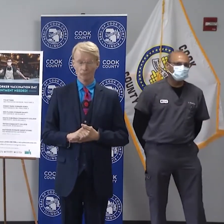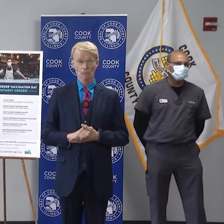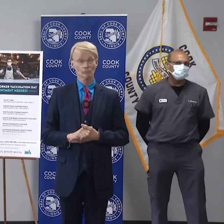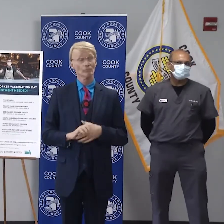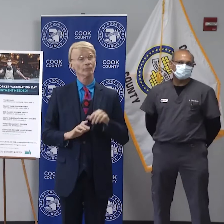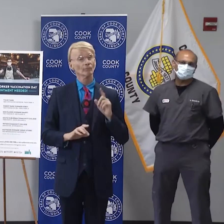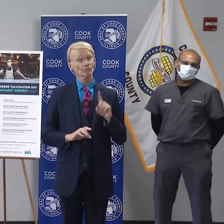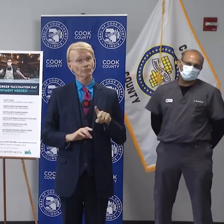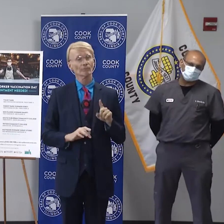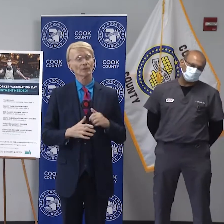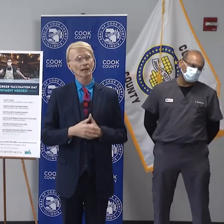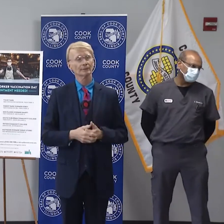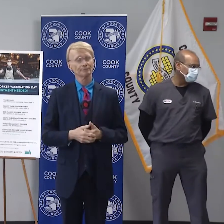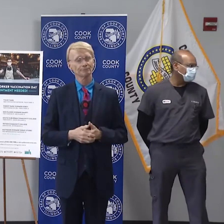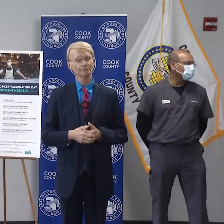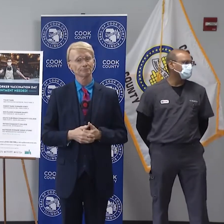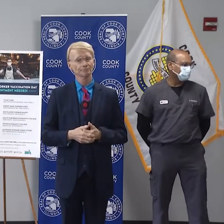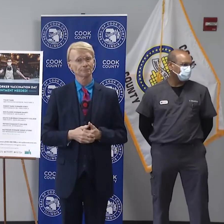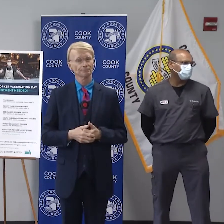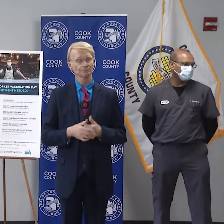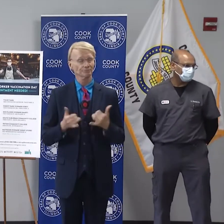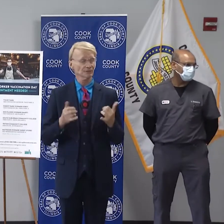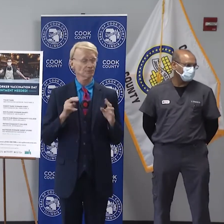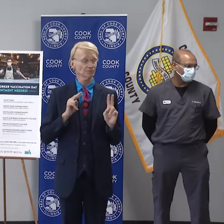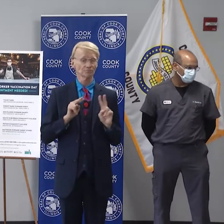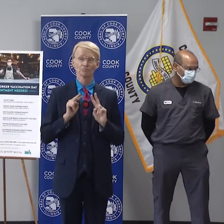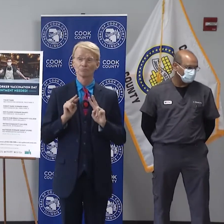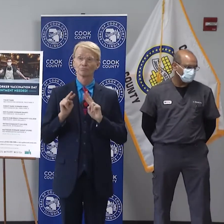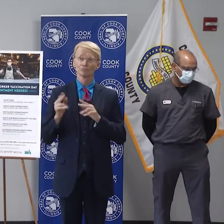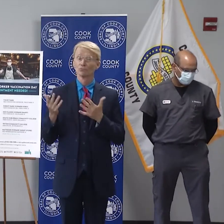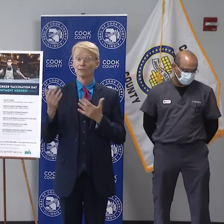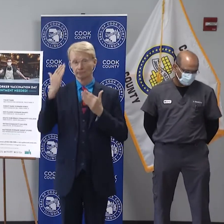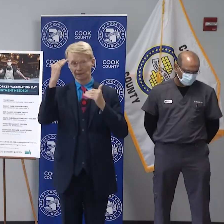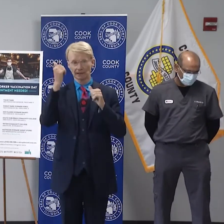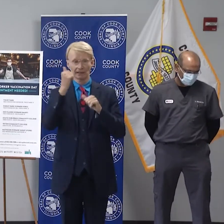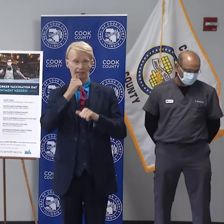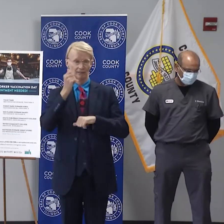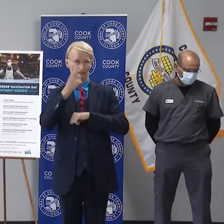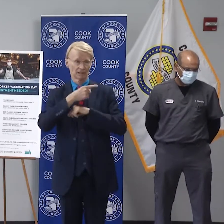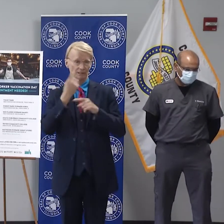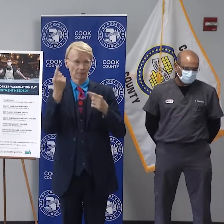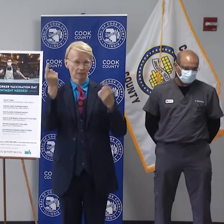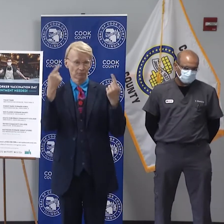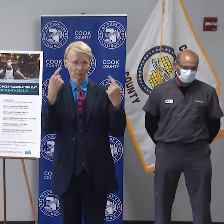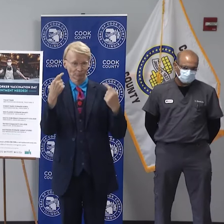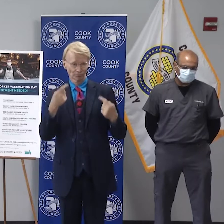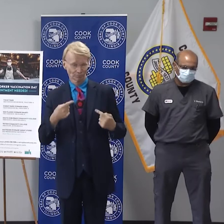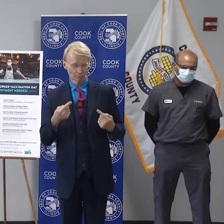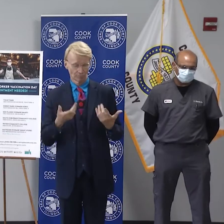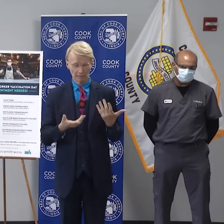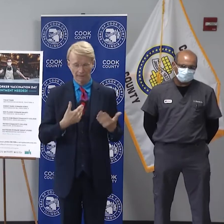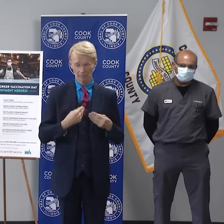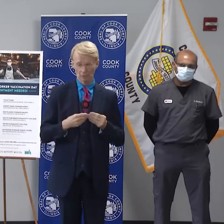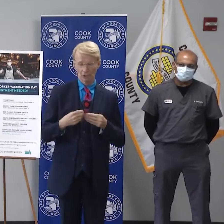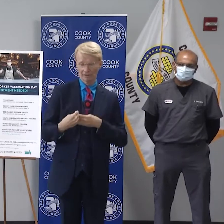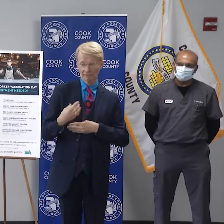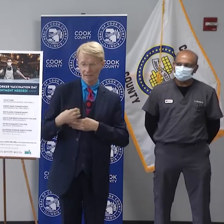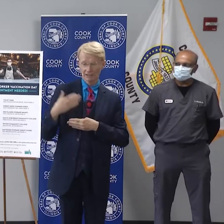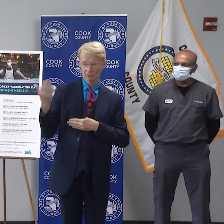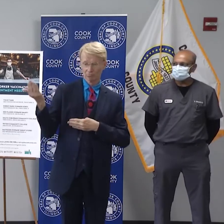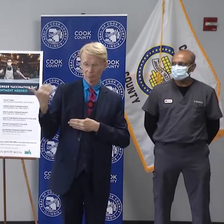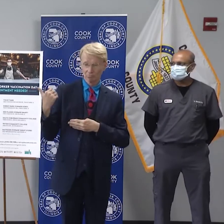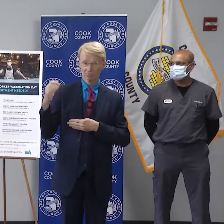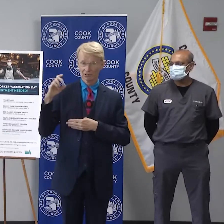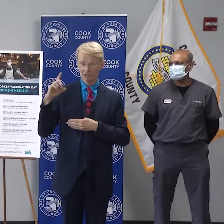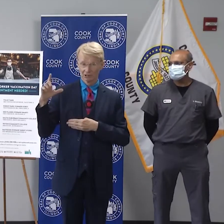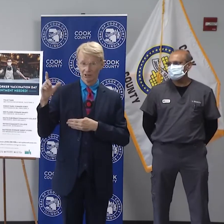You know, I think that we're all looking day by day. And so what I would say is that we anticipate, again, that there'll be some more advice and counsel that will be coming from the